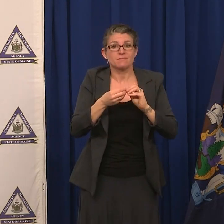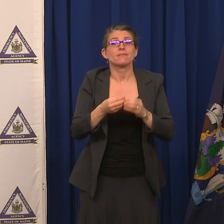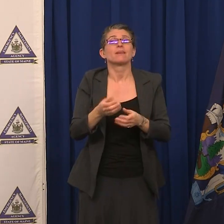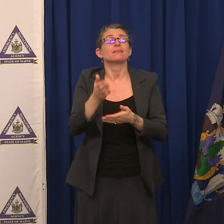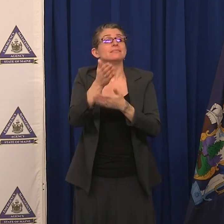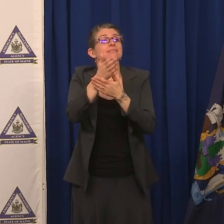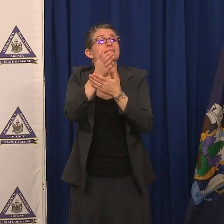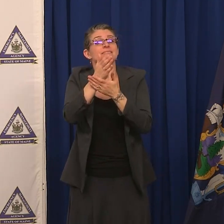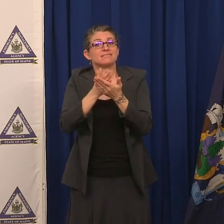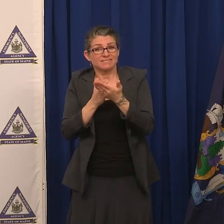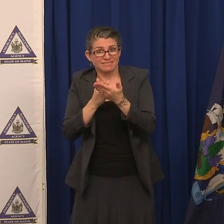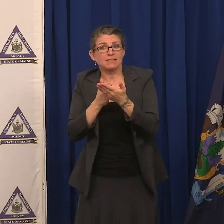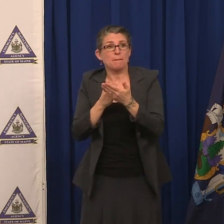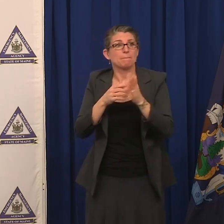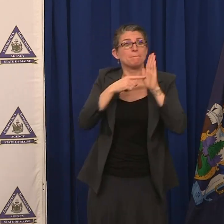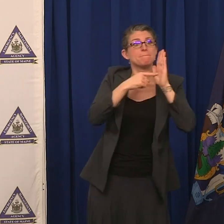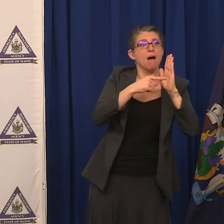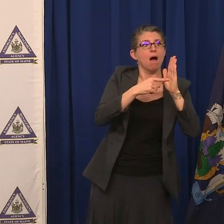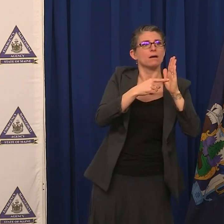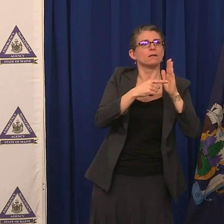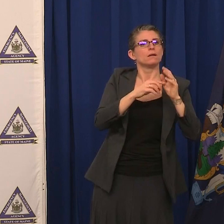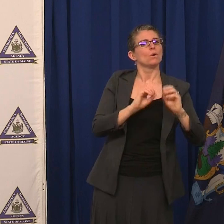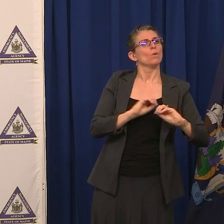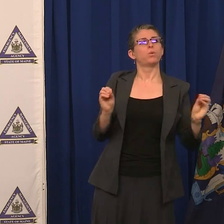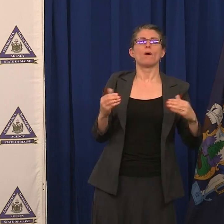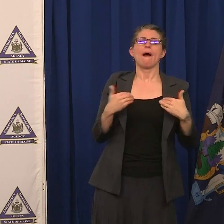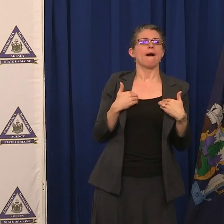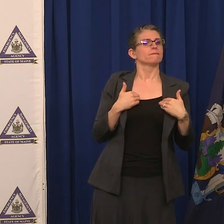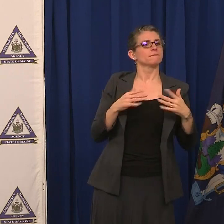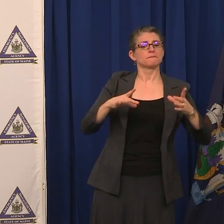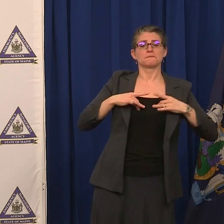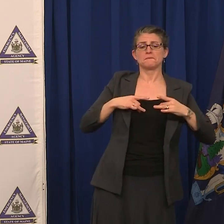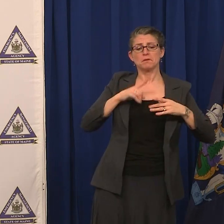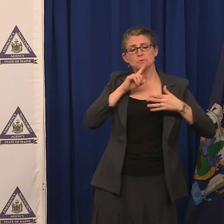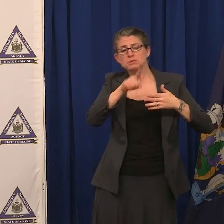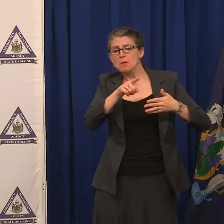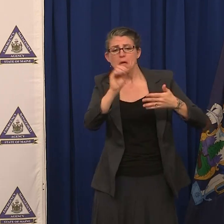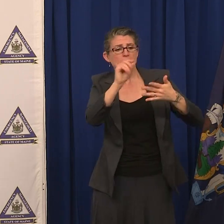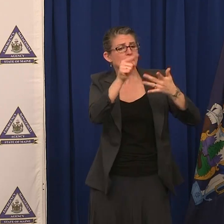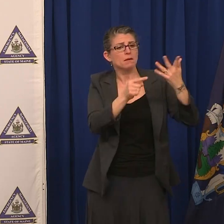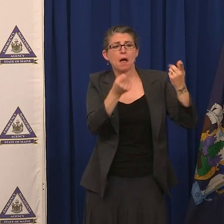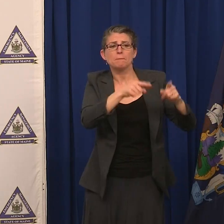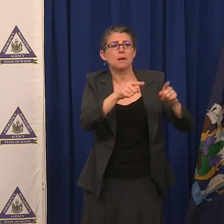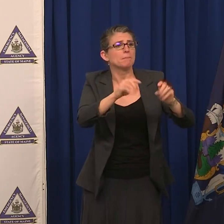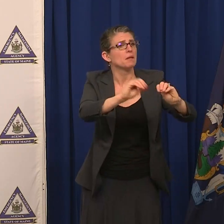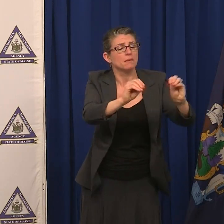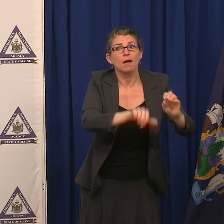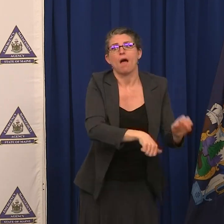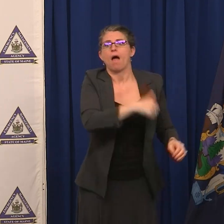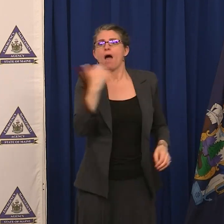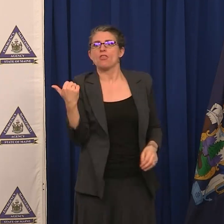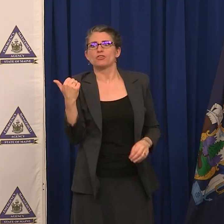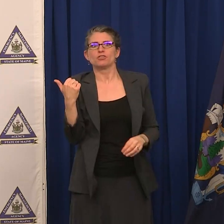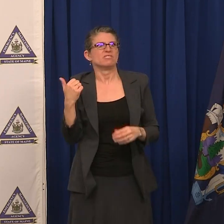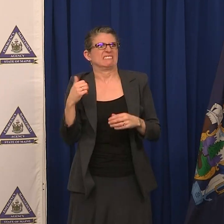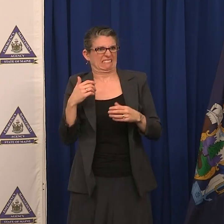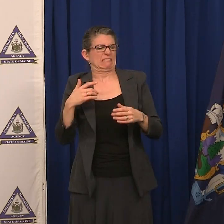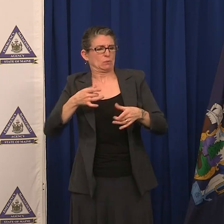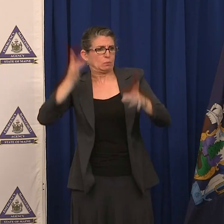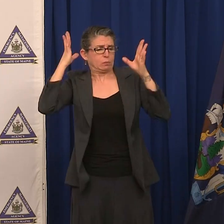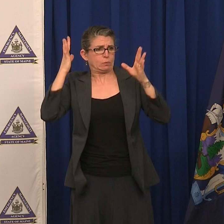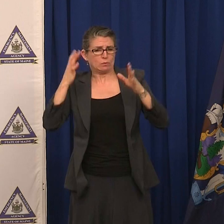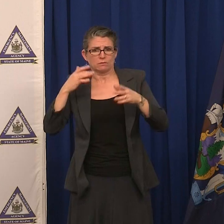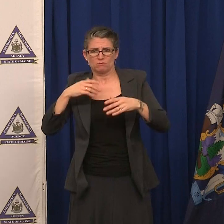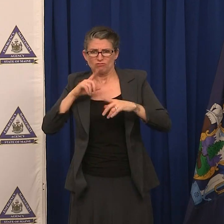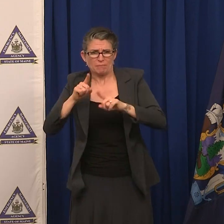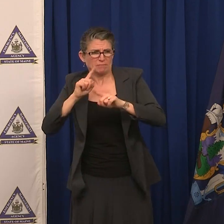done. So under that scenario, it aligns with the projections that we've seen.